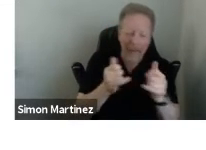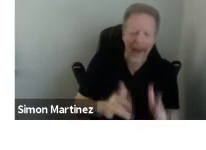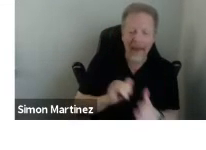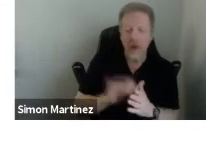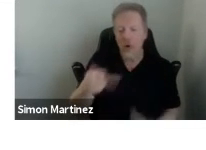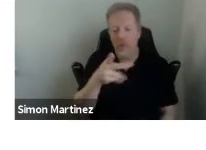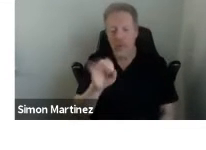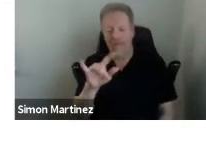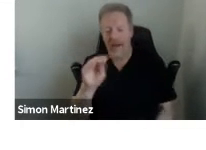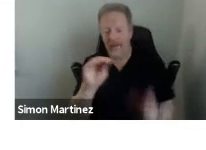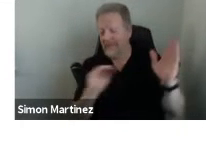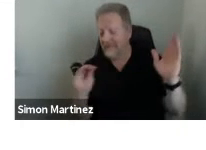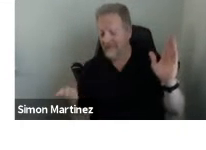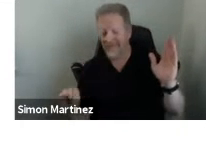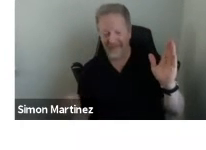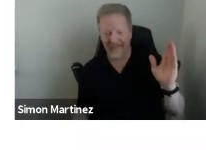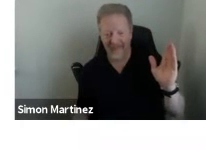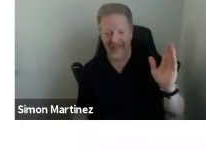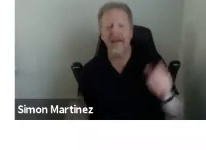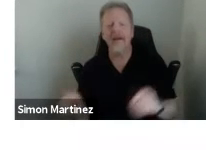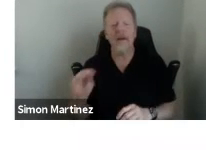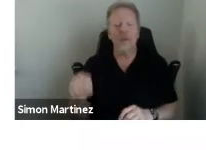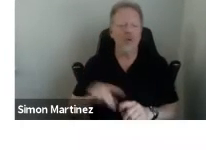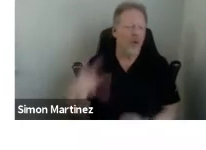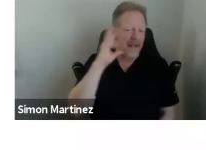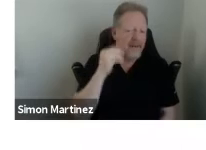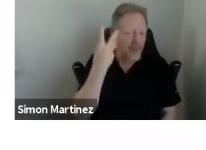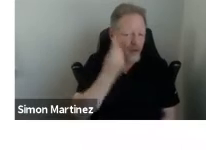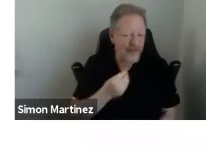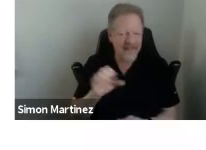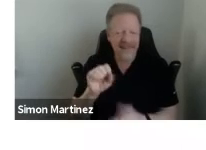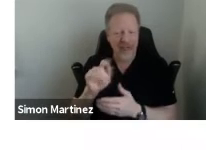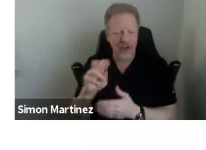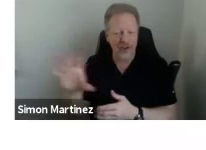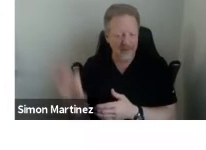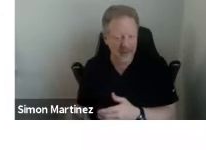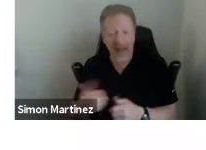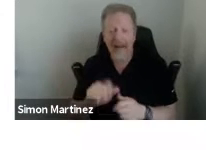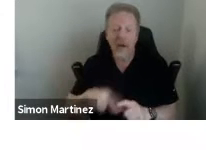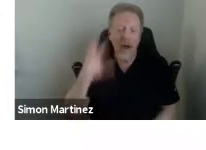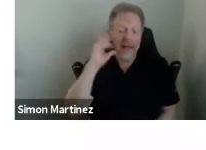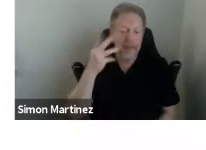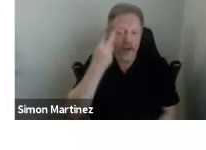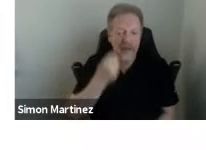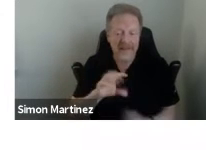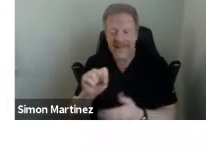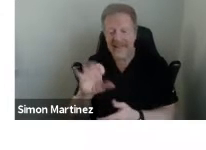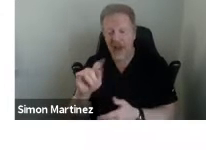profile statement, and you can put them in the experience sections. And in the experience section, you're going to